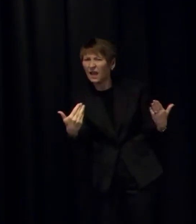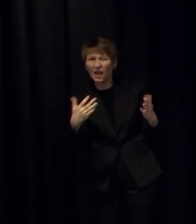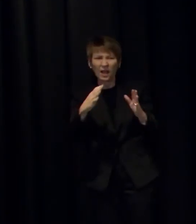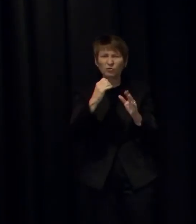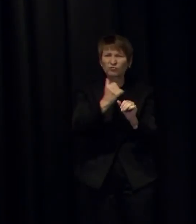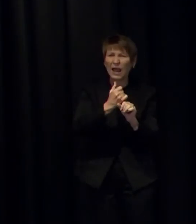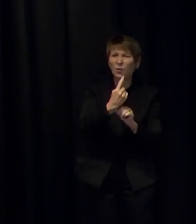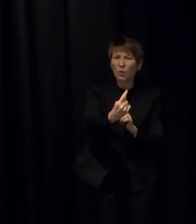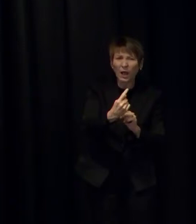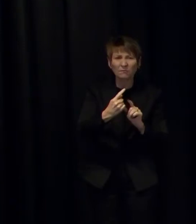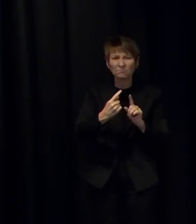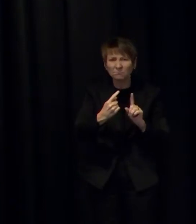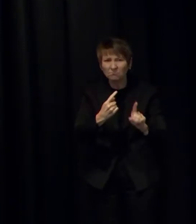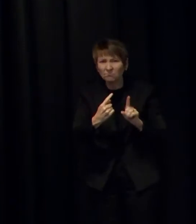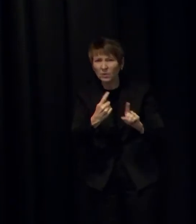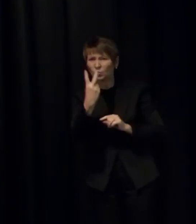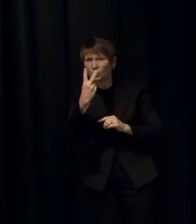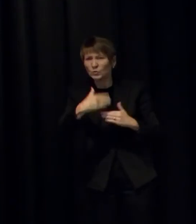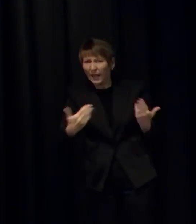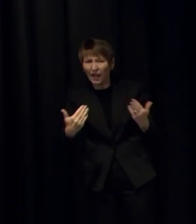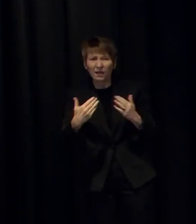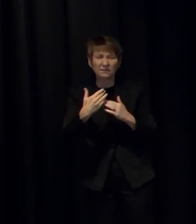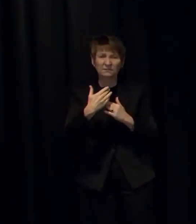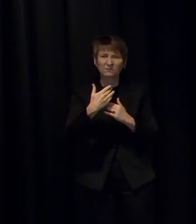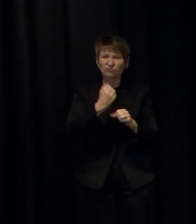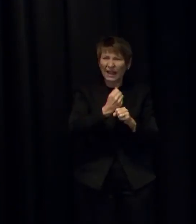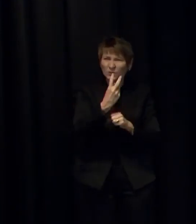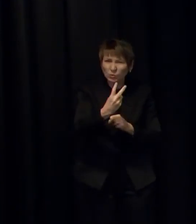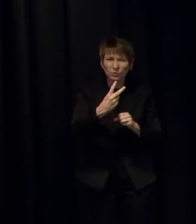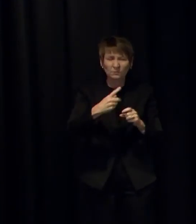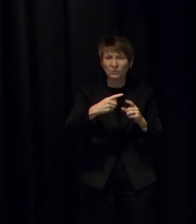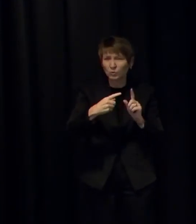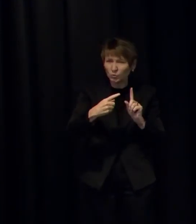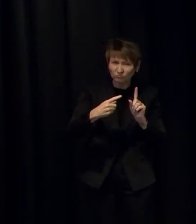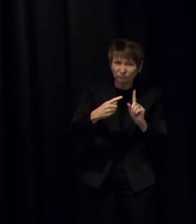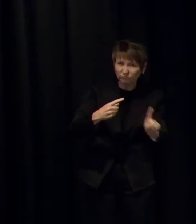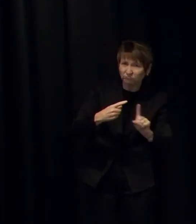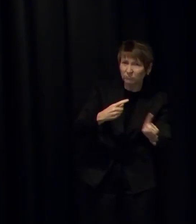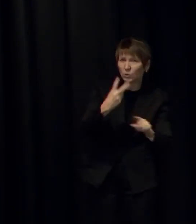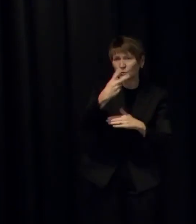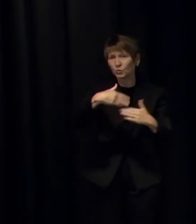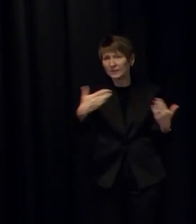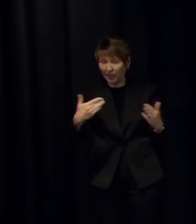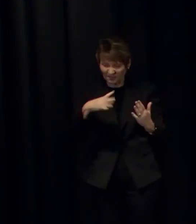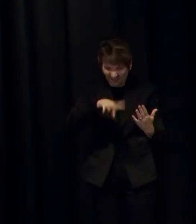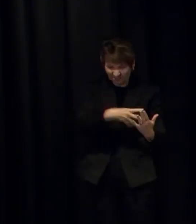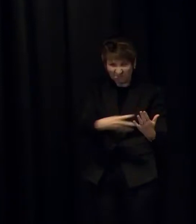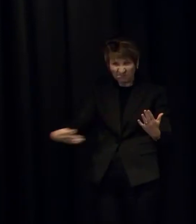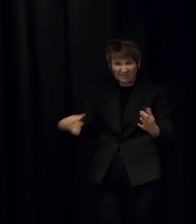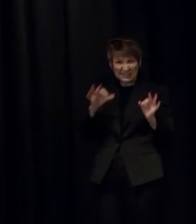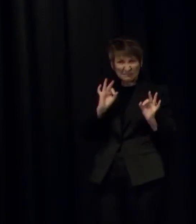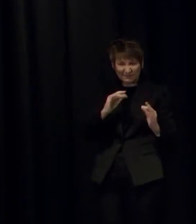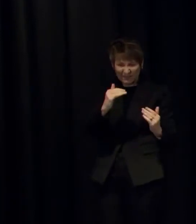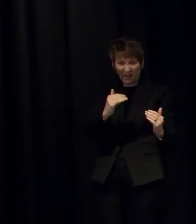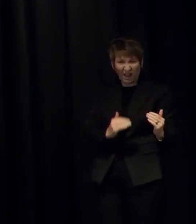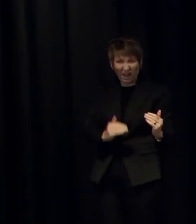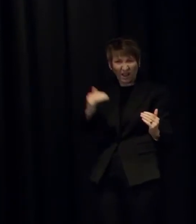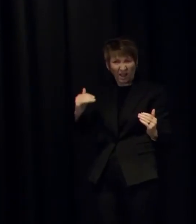have done an amazing job. Teachers and school staff have done an amazing job. Kids have done an amazing